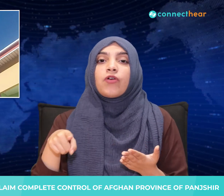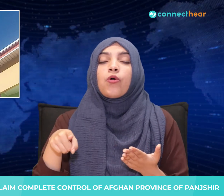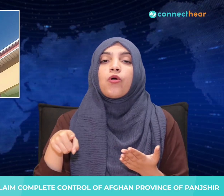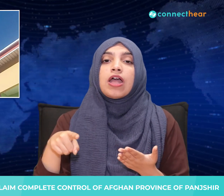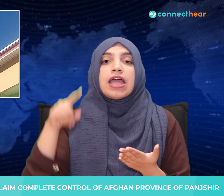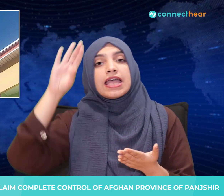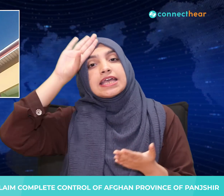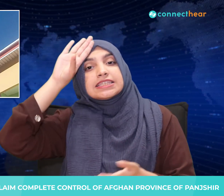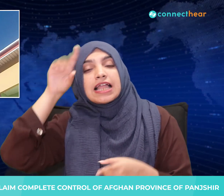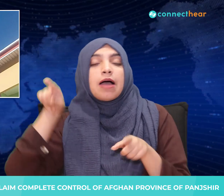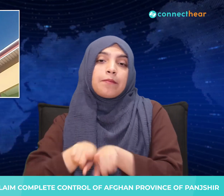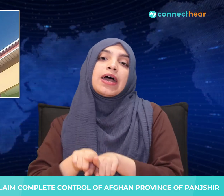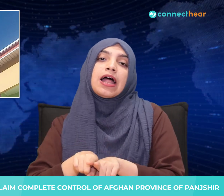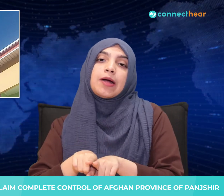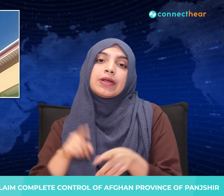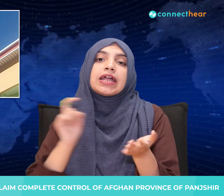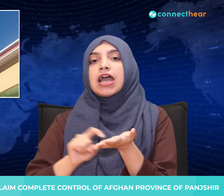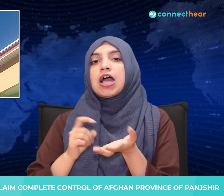the Islamic Emirate.